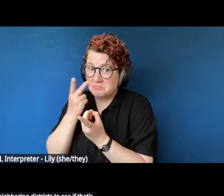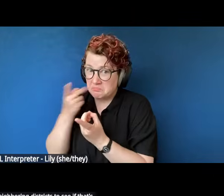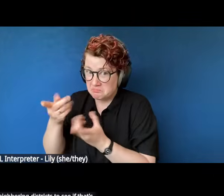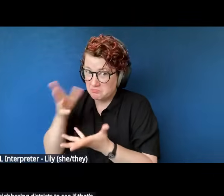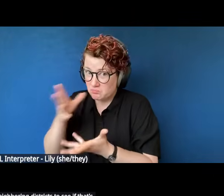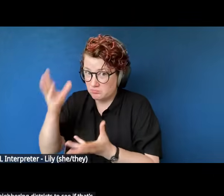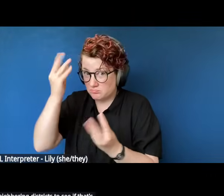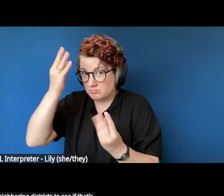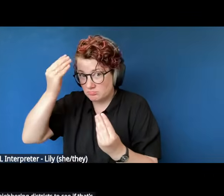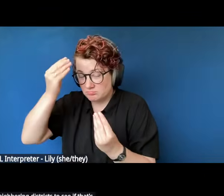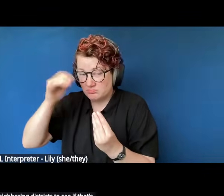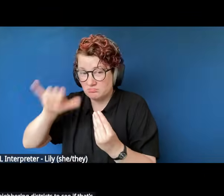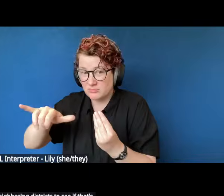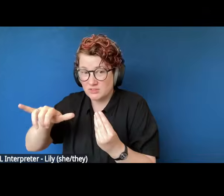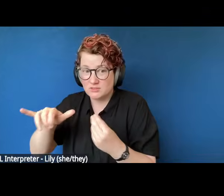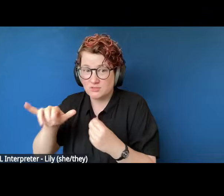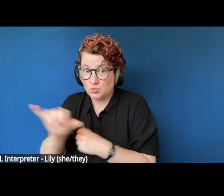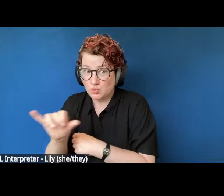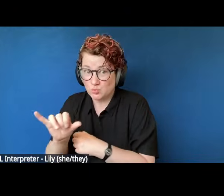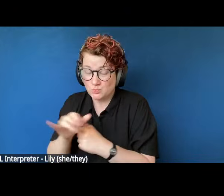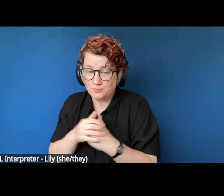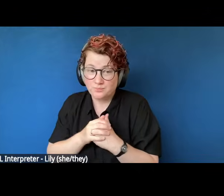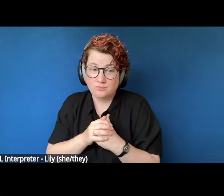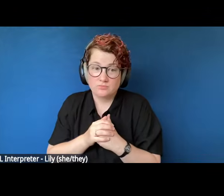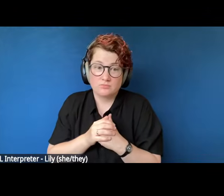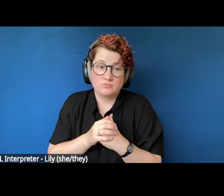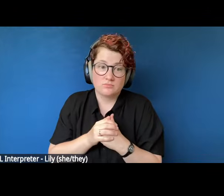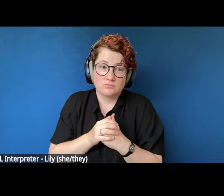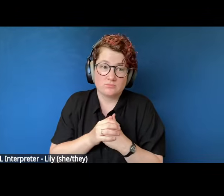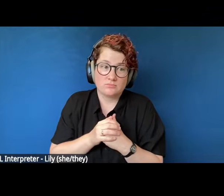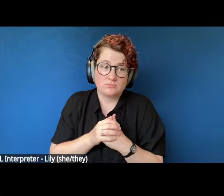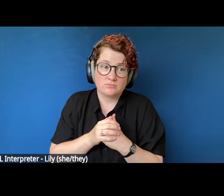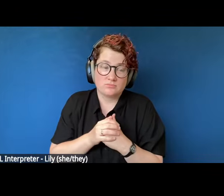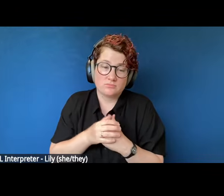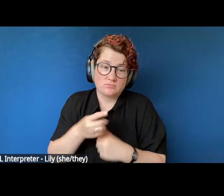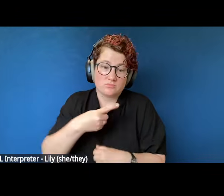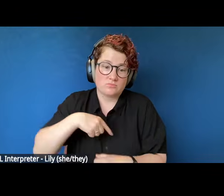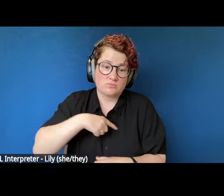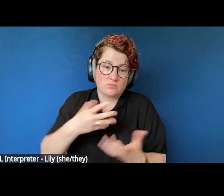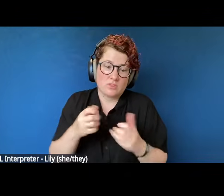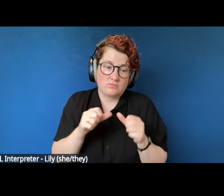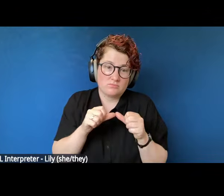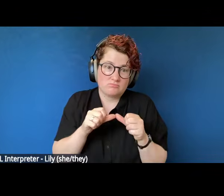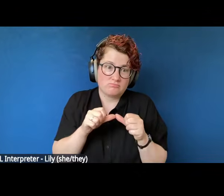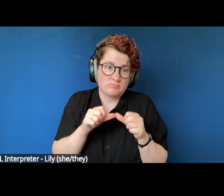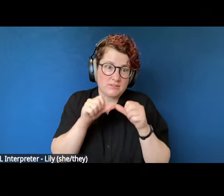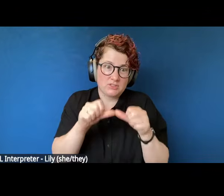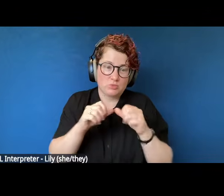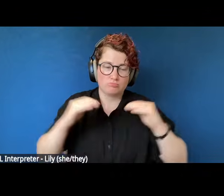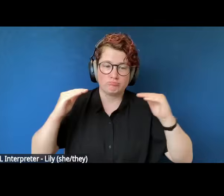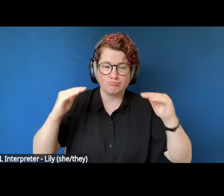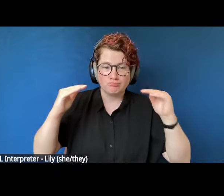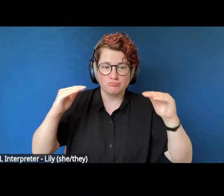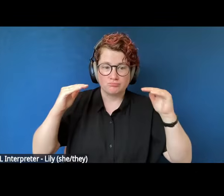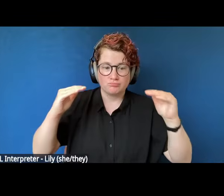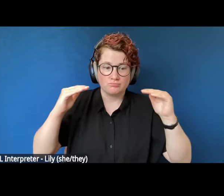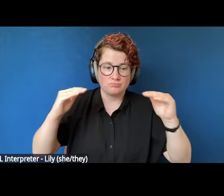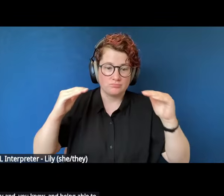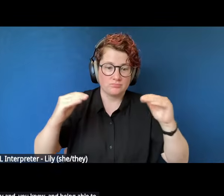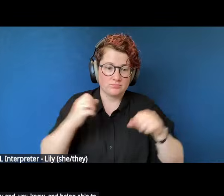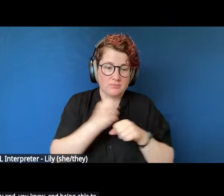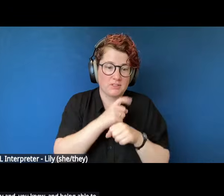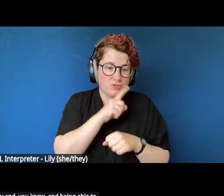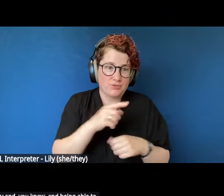well, so that, you know, we're looking at, you know, still consistency and, you know, and being able to get childcare during those breaks,